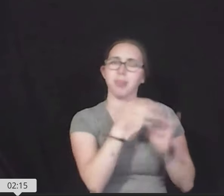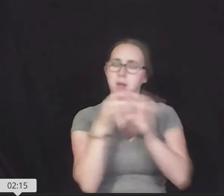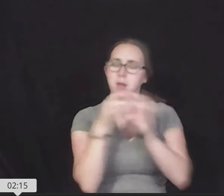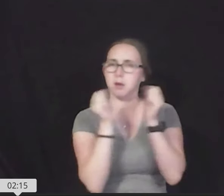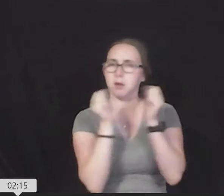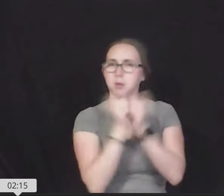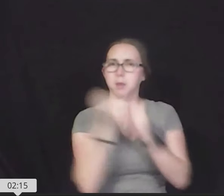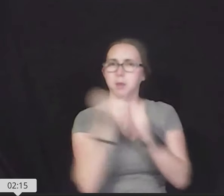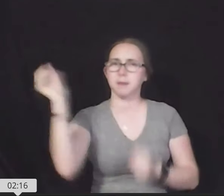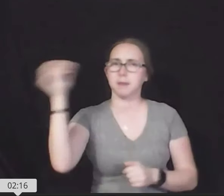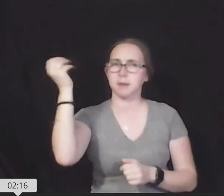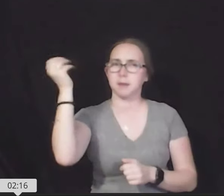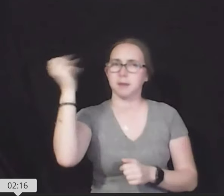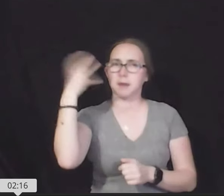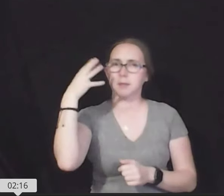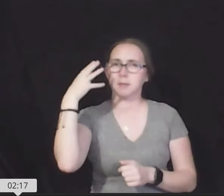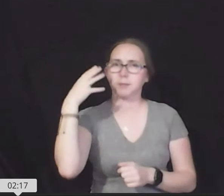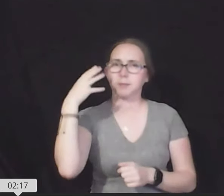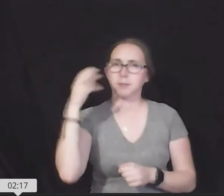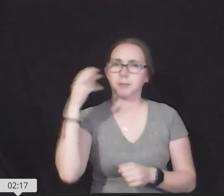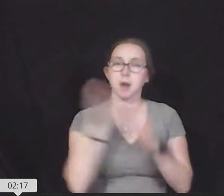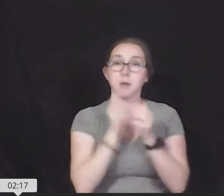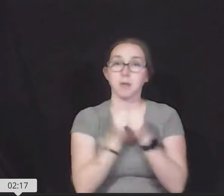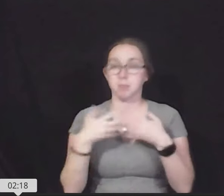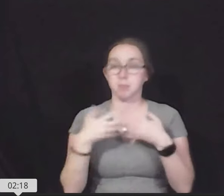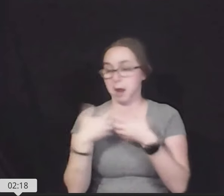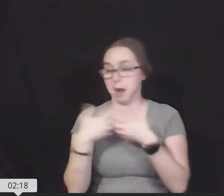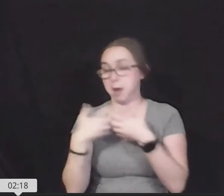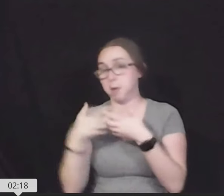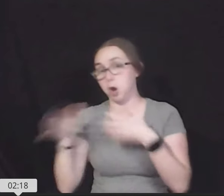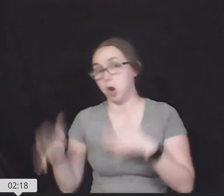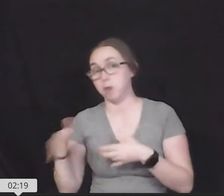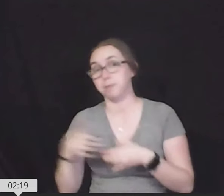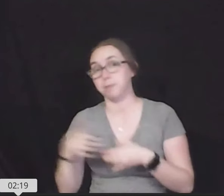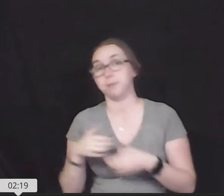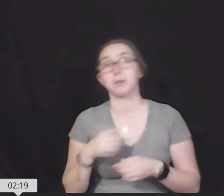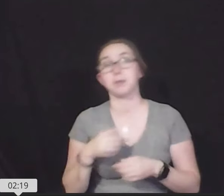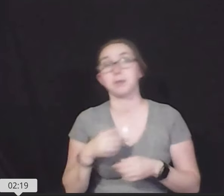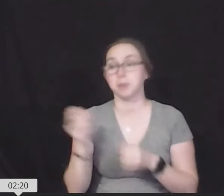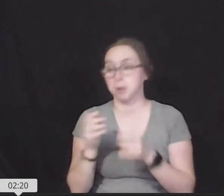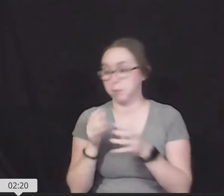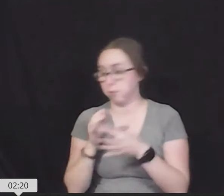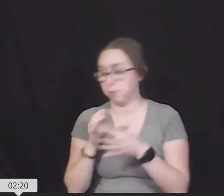sun? Turn and talk to your neighbor. The choices are over here.